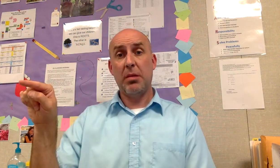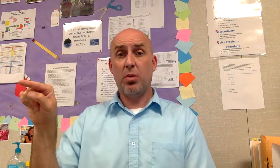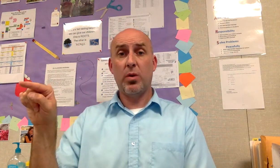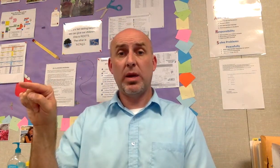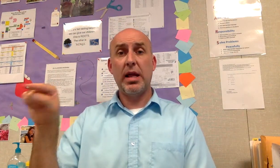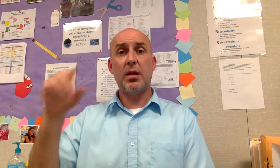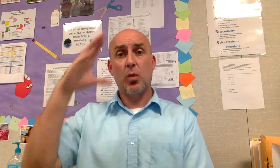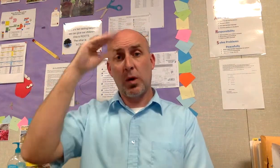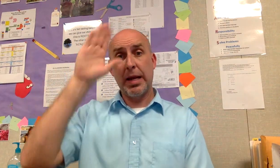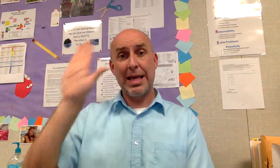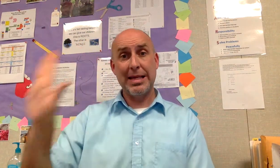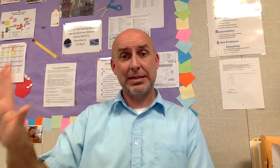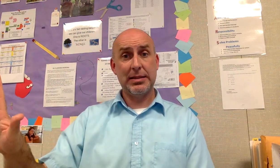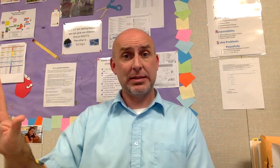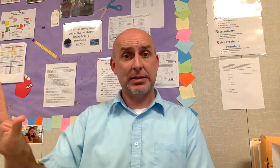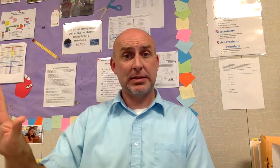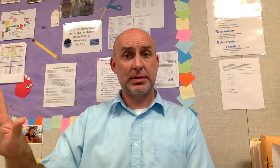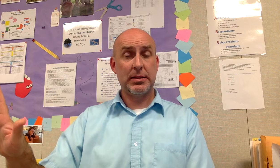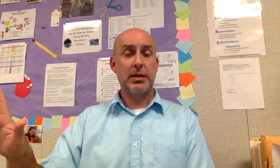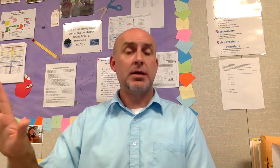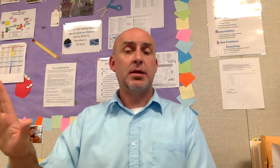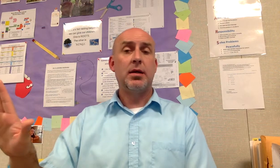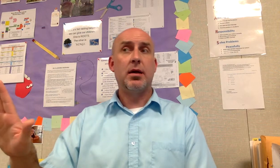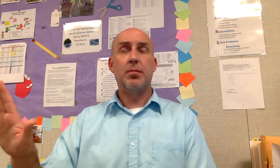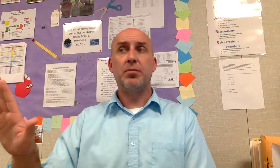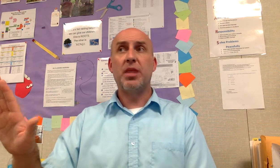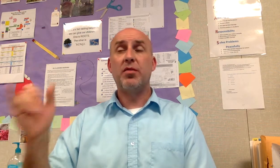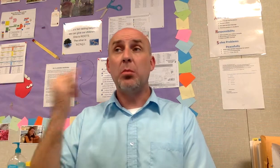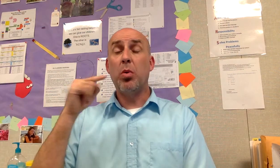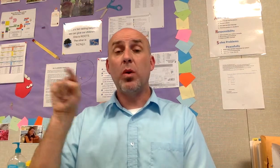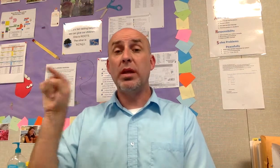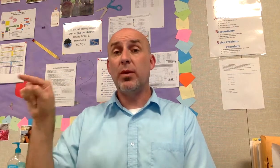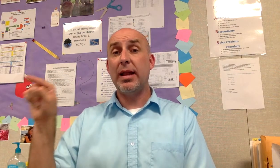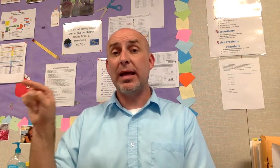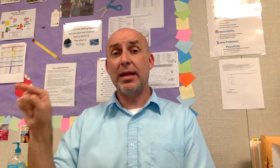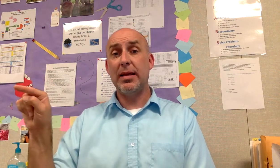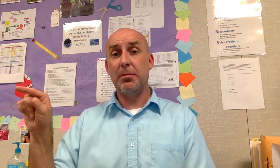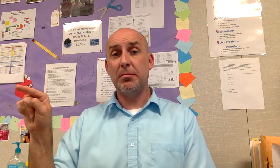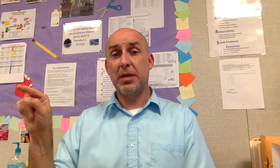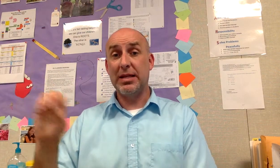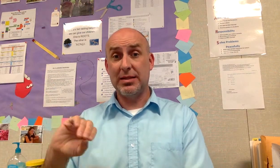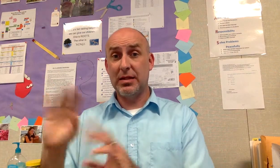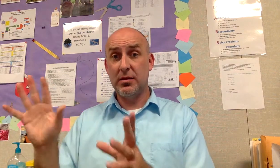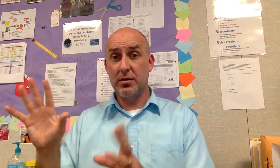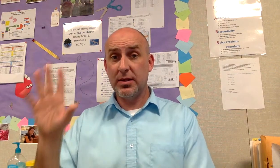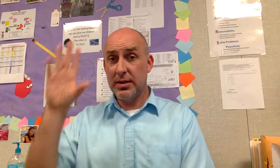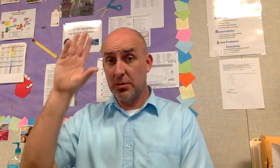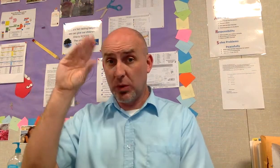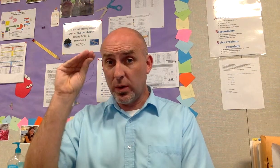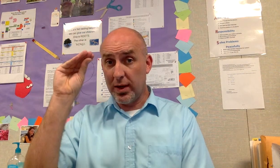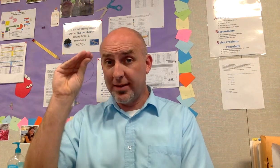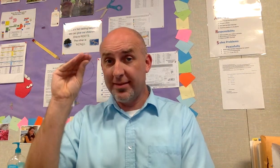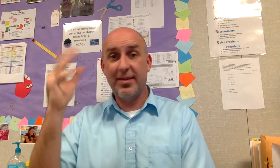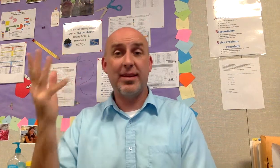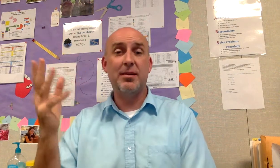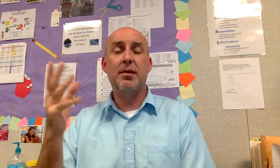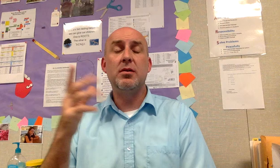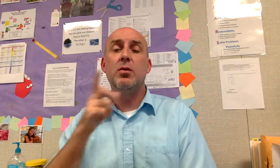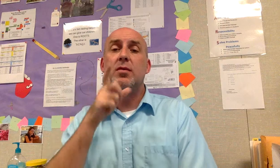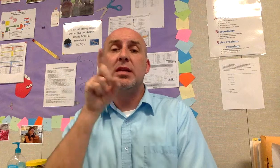point right at him, or his. If I'm pointing right at him and it's clear that he's a boy, then I don't even need